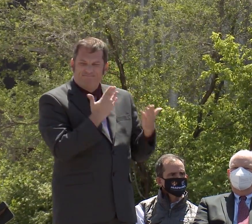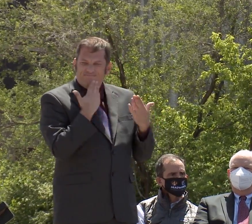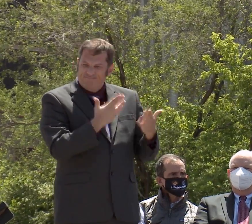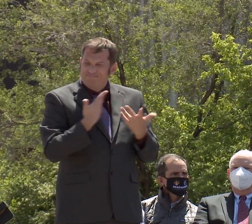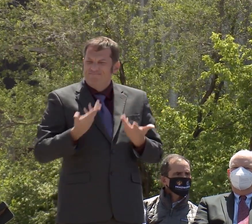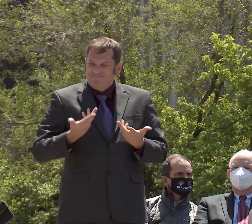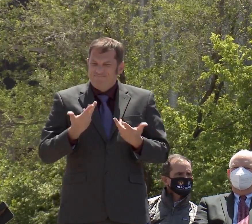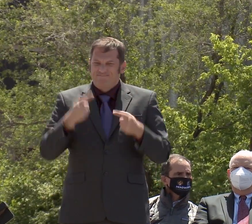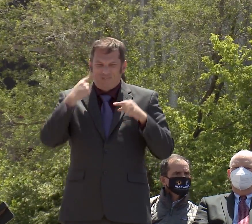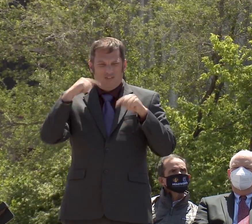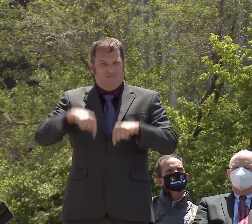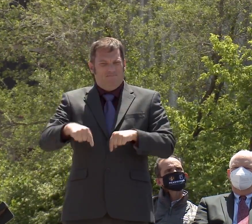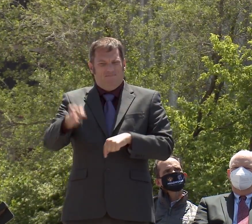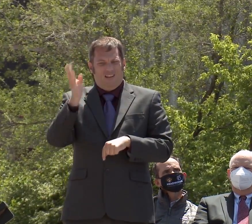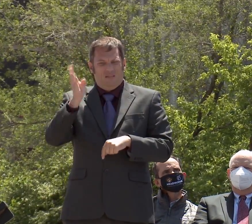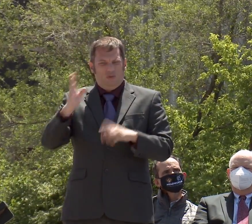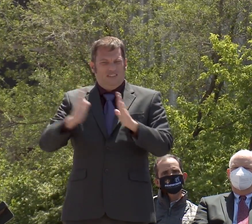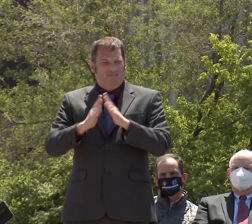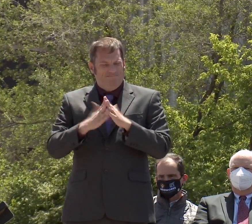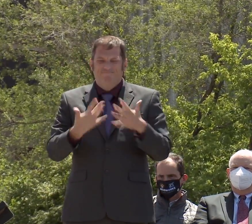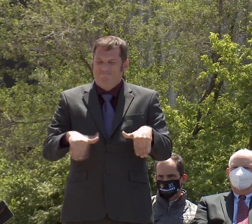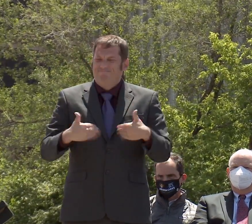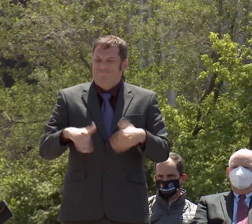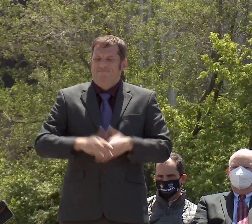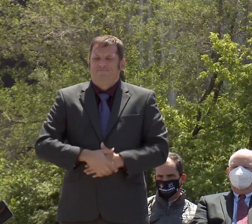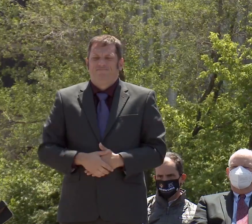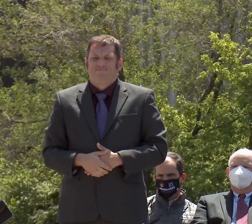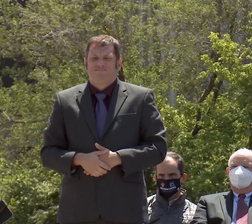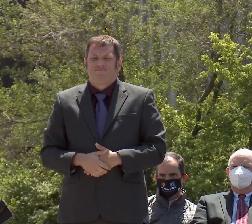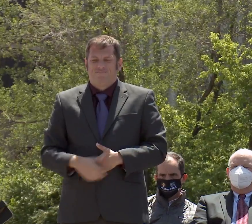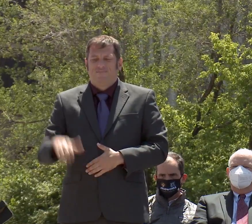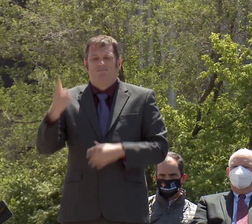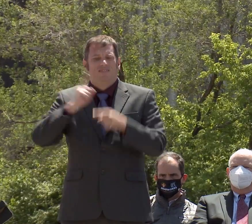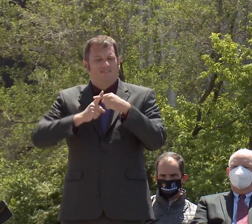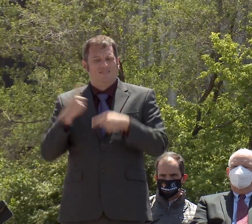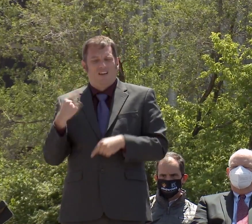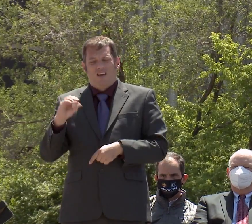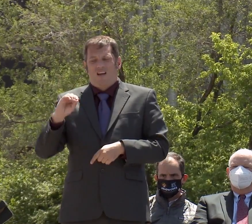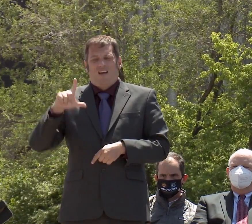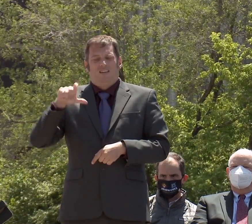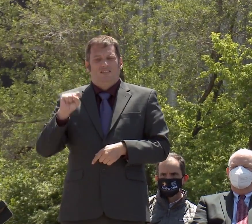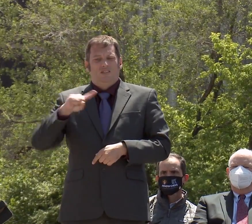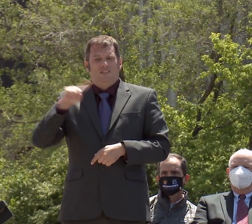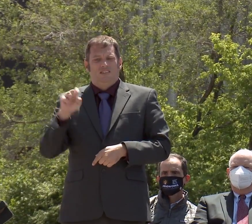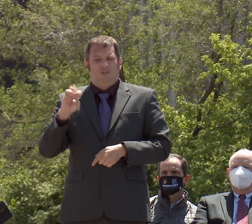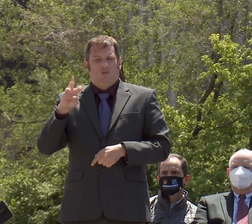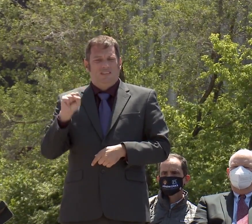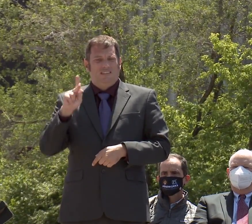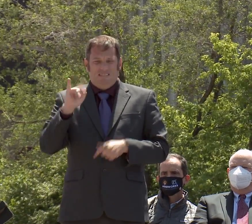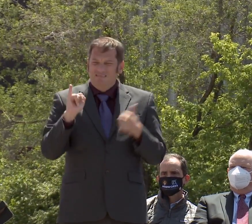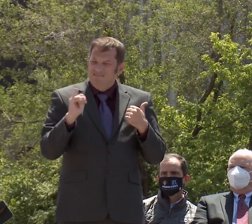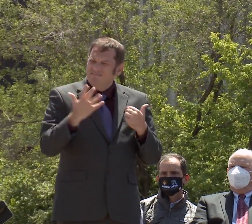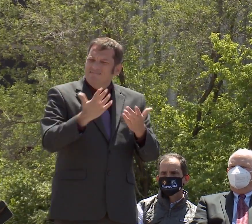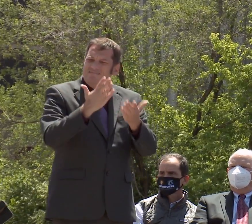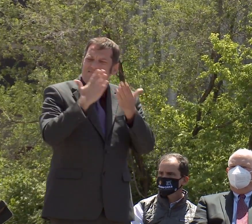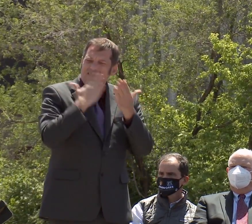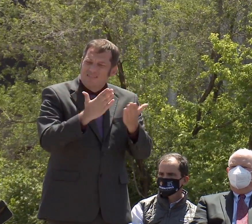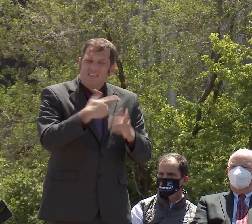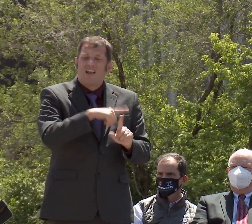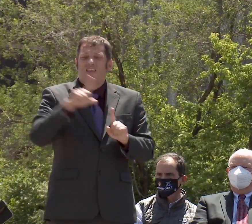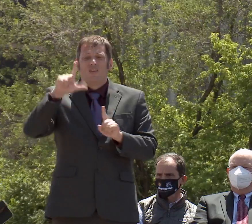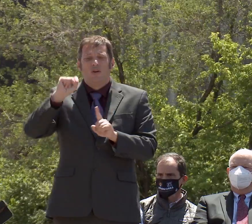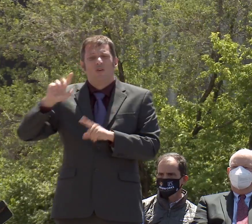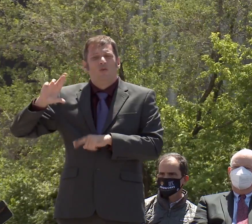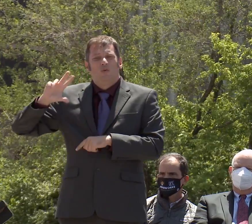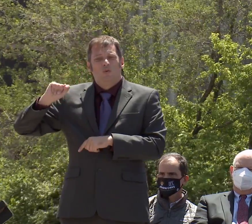County Executive Olszewski, thank you for your leadership. To the Lieutenant Governor, thank you. And to Secretary